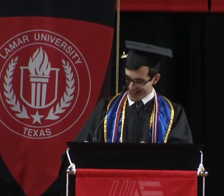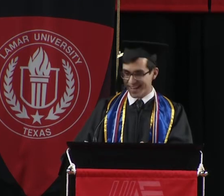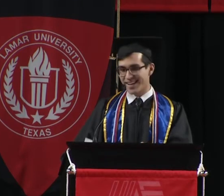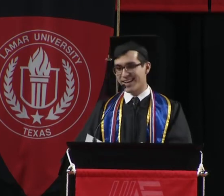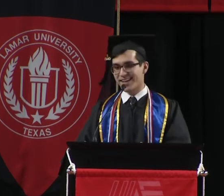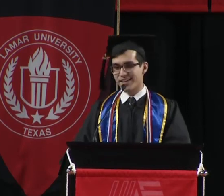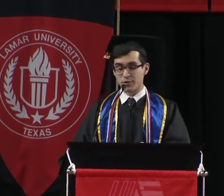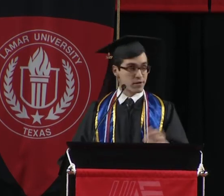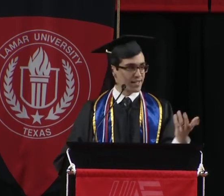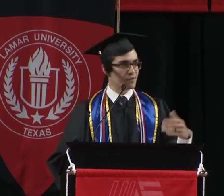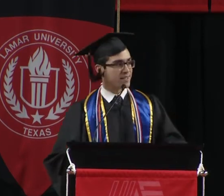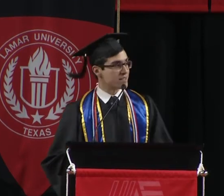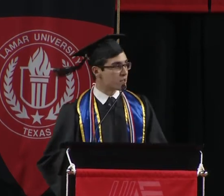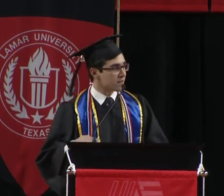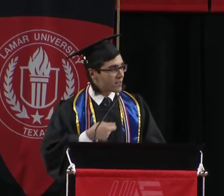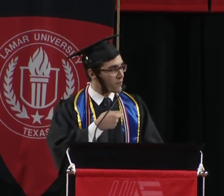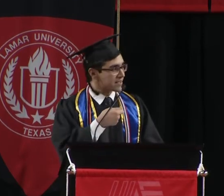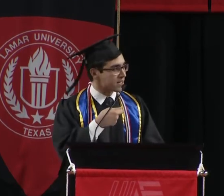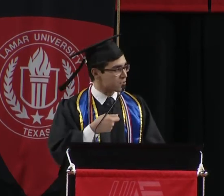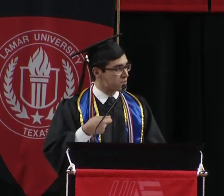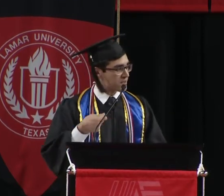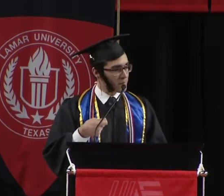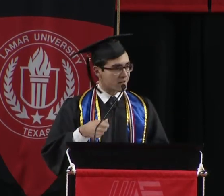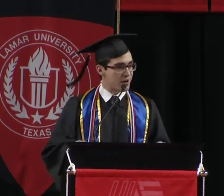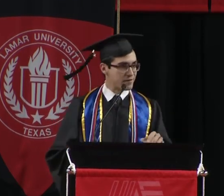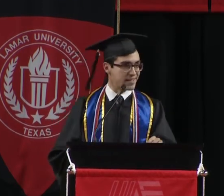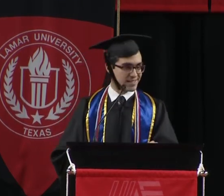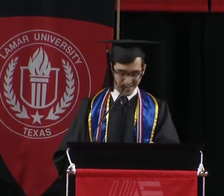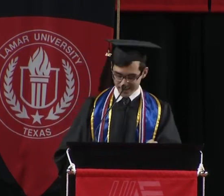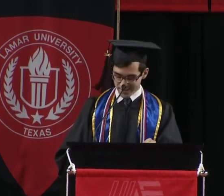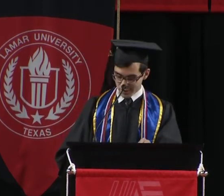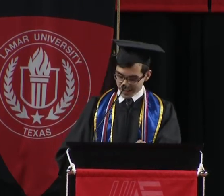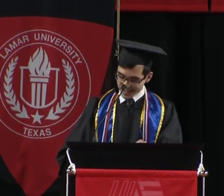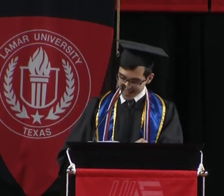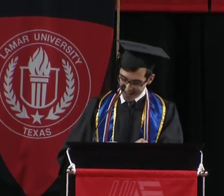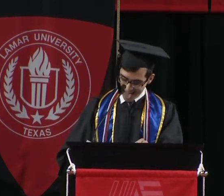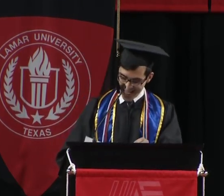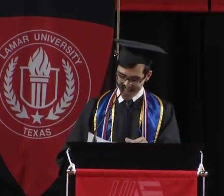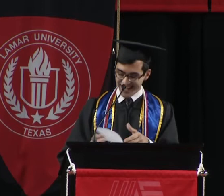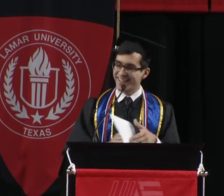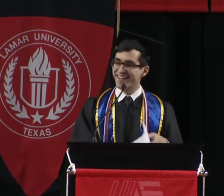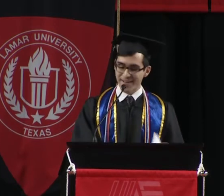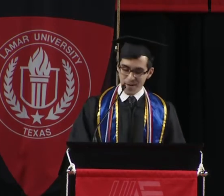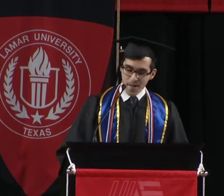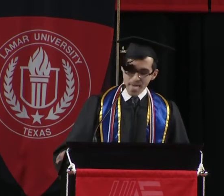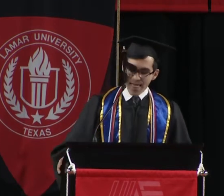was. For those that don't get the joke, he always lectures with a cup of coffee in his hand. It's great.